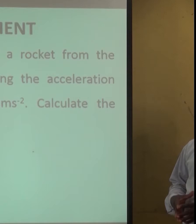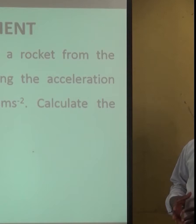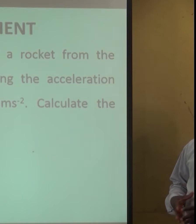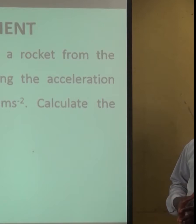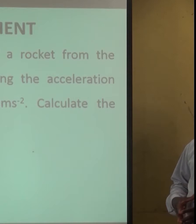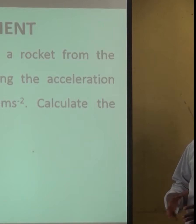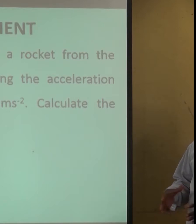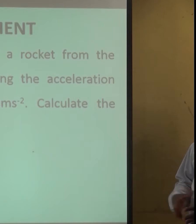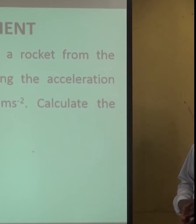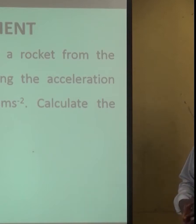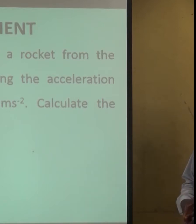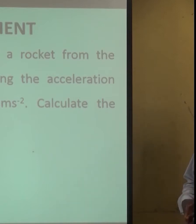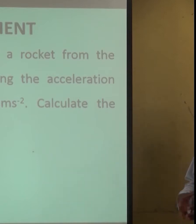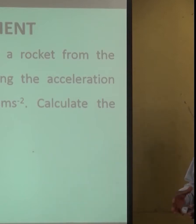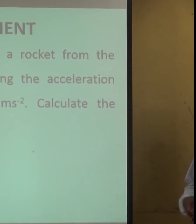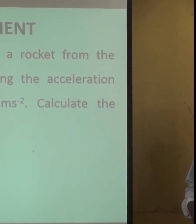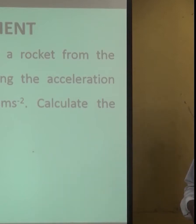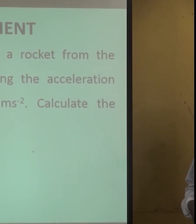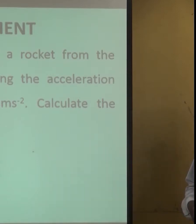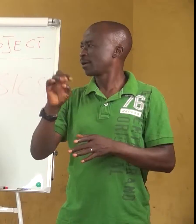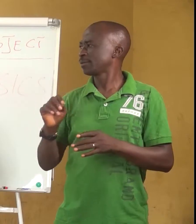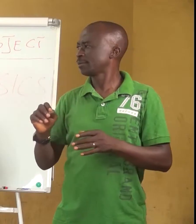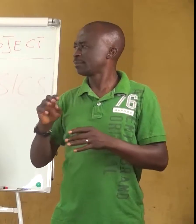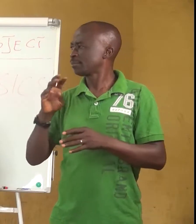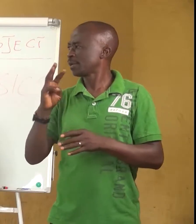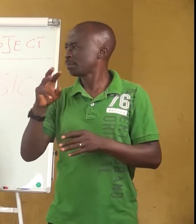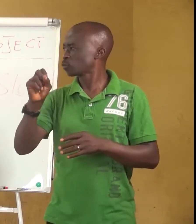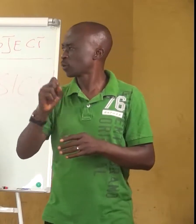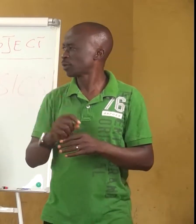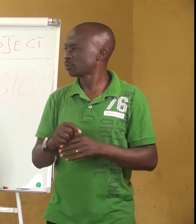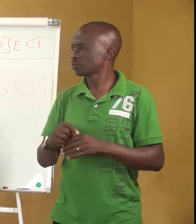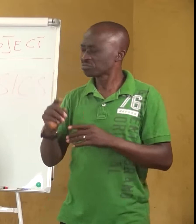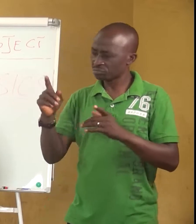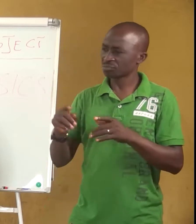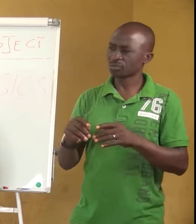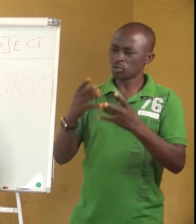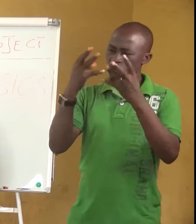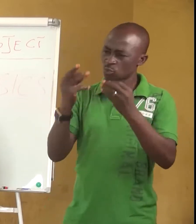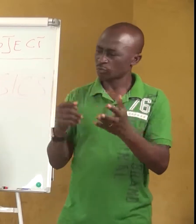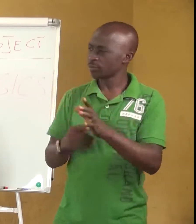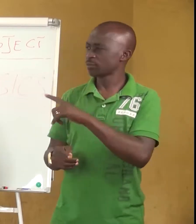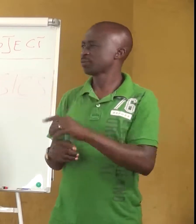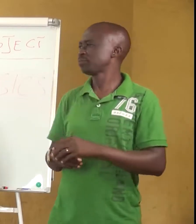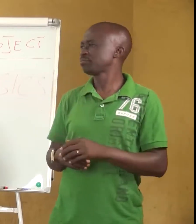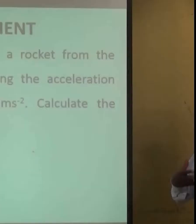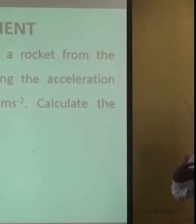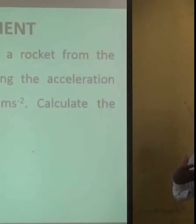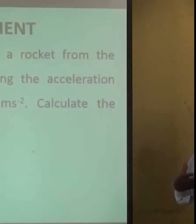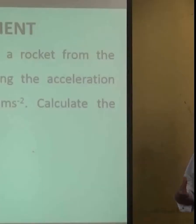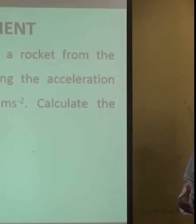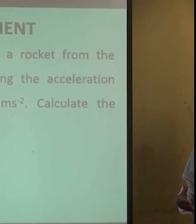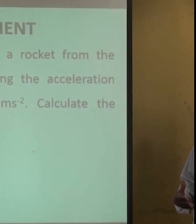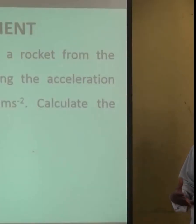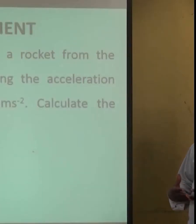then calculate the radius of the earth. Don't forget, sort out data. Assignment again. I say